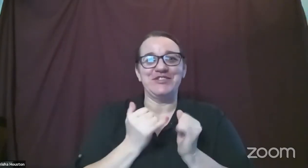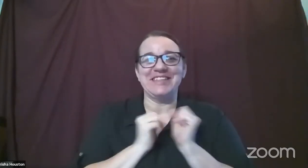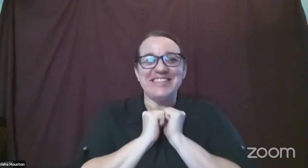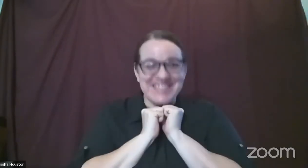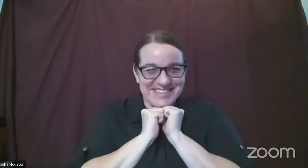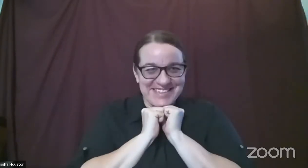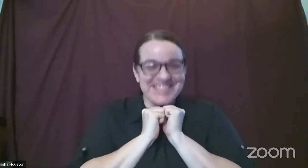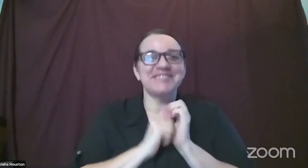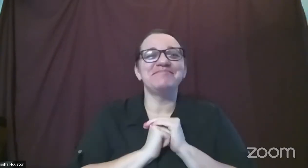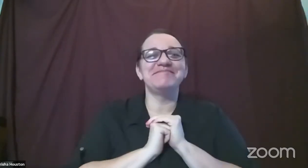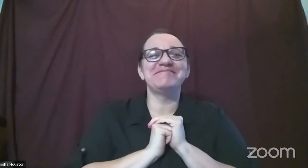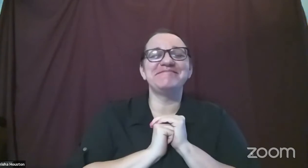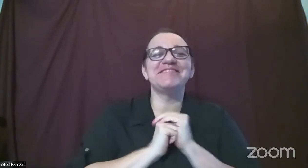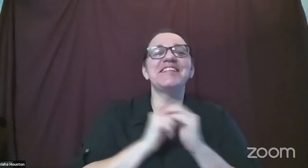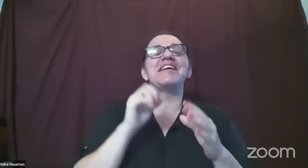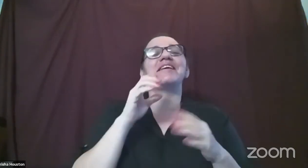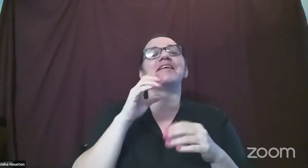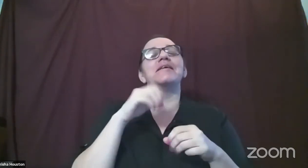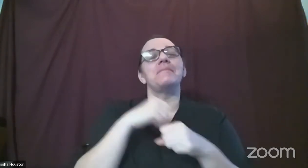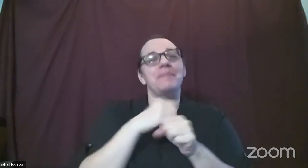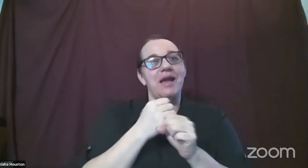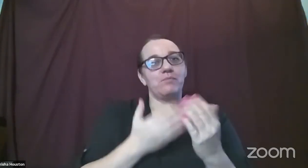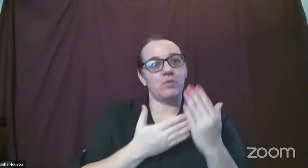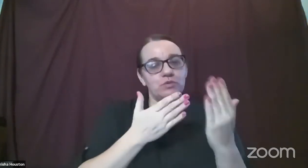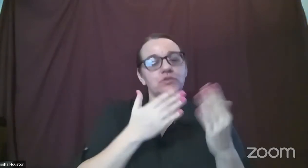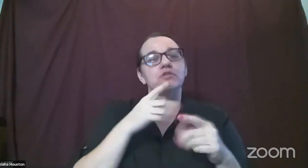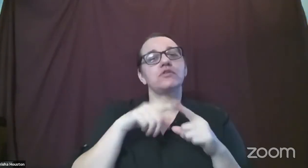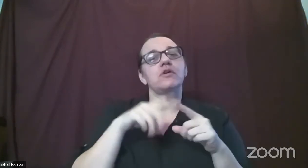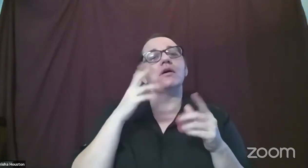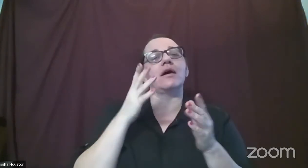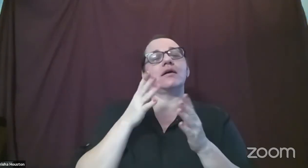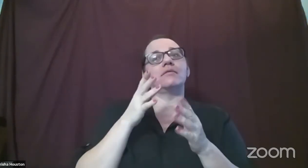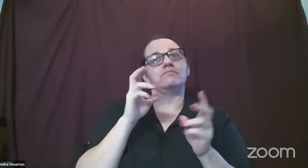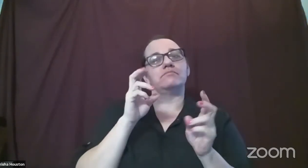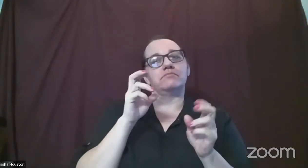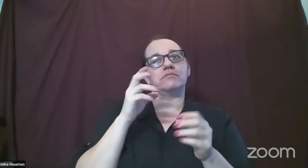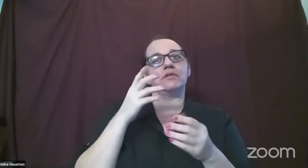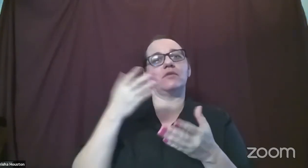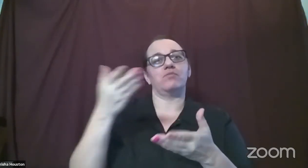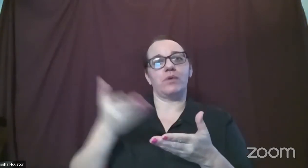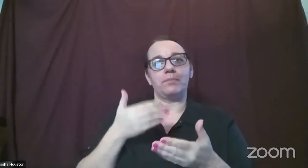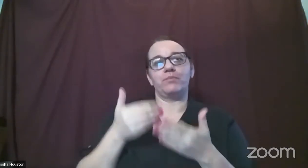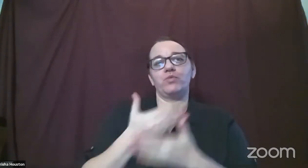My mind is not quite working the way it should today, but I would like a motion